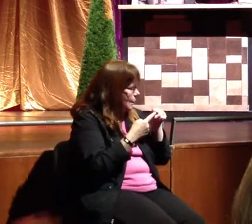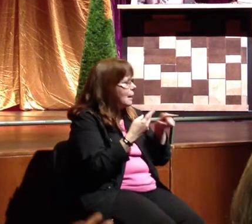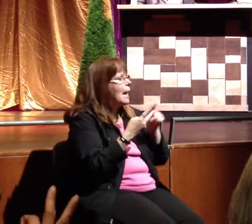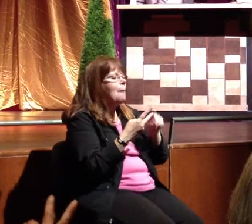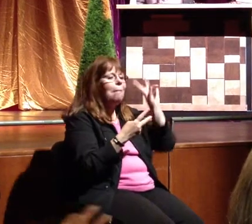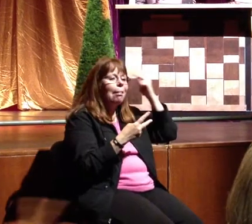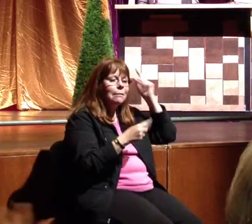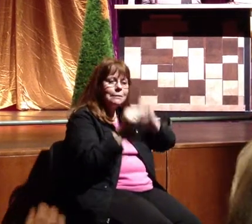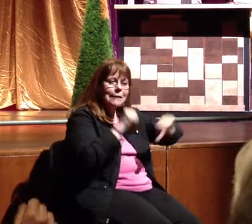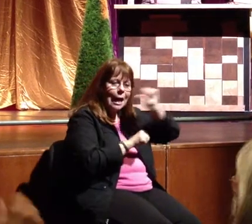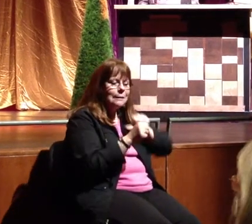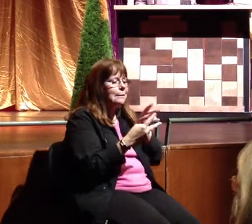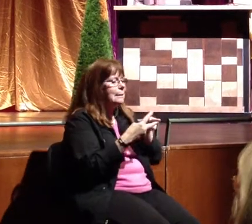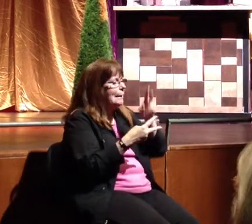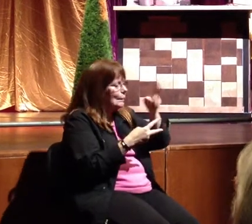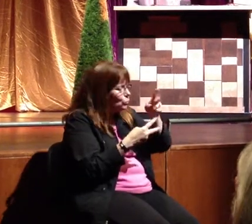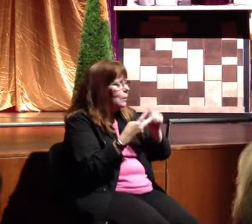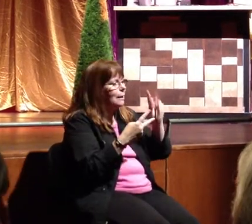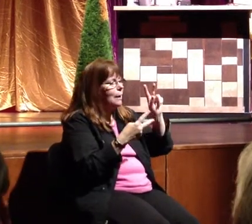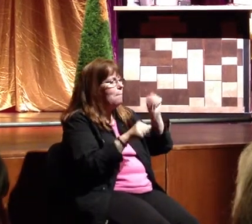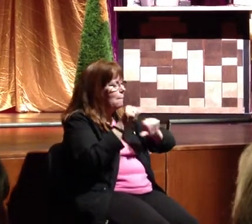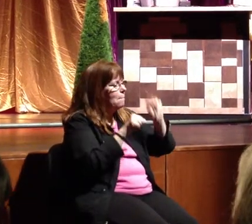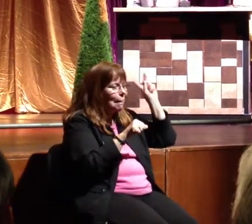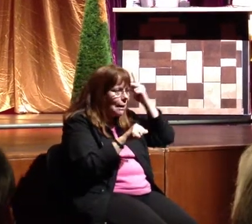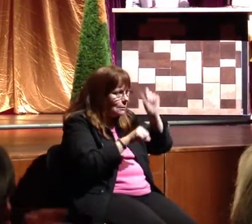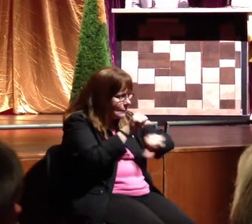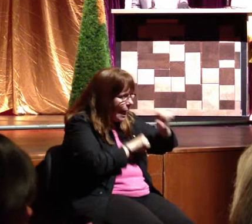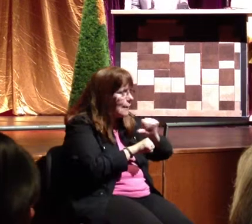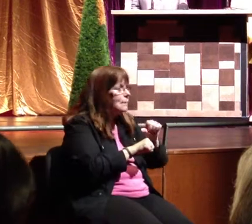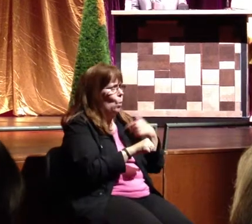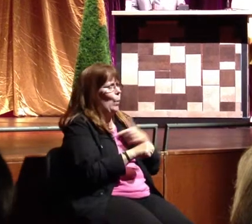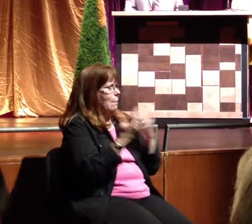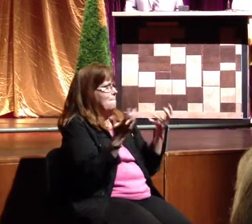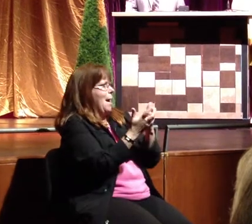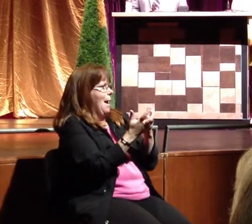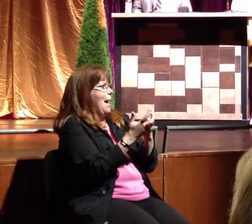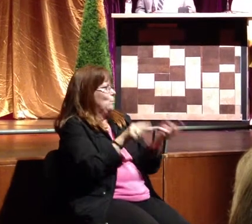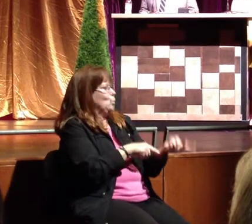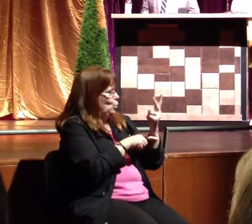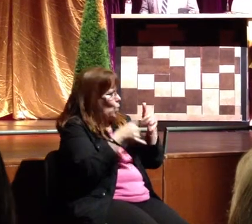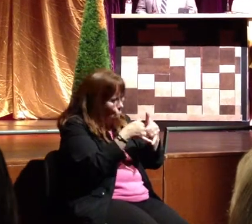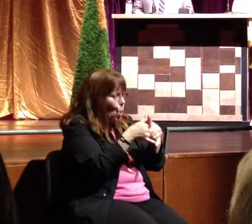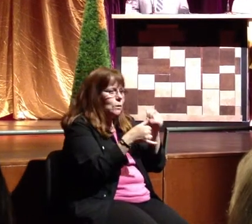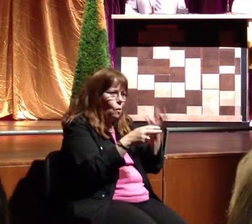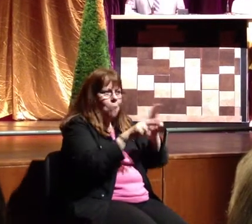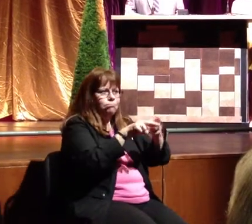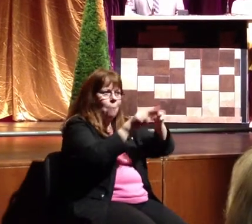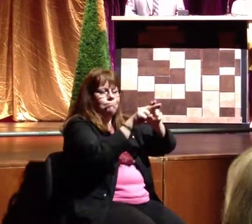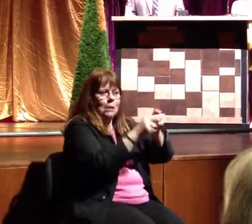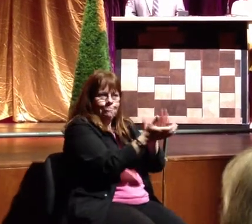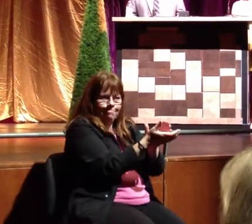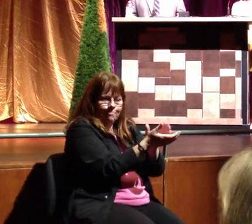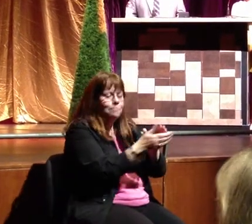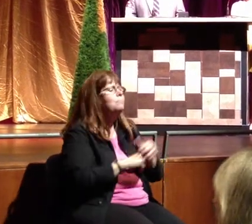political science department. She's won a combined award, and it's the first time we've done that, so extra kudos. In